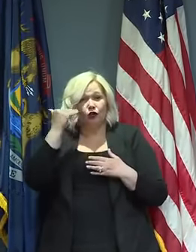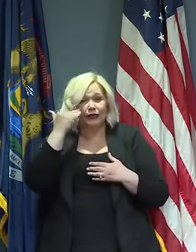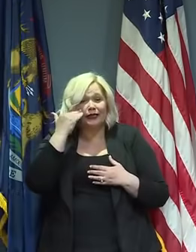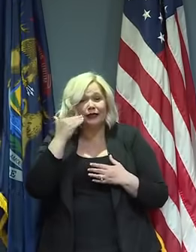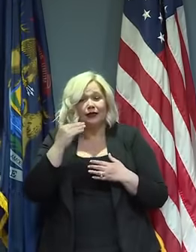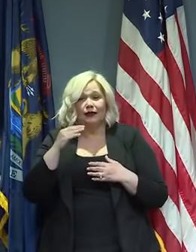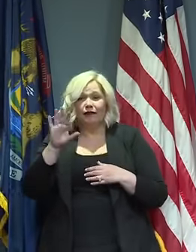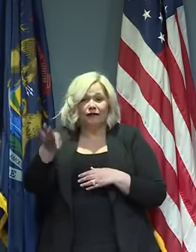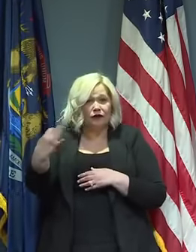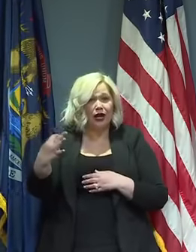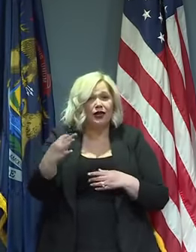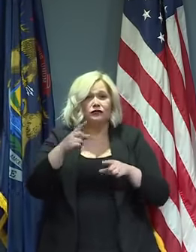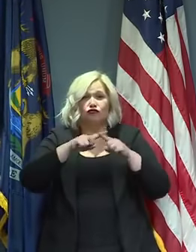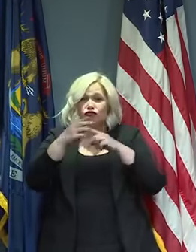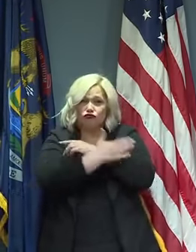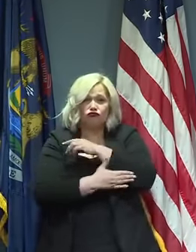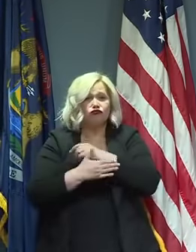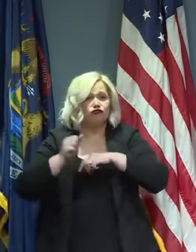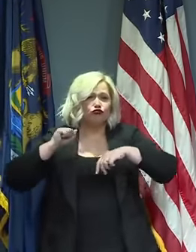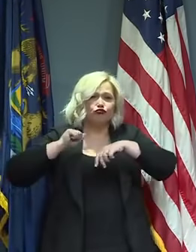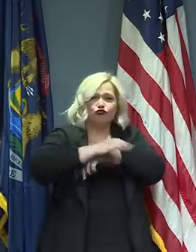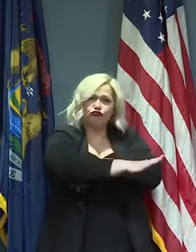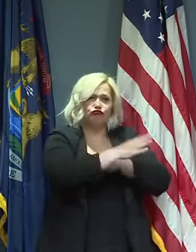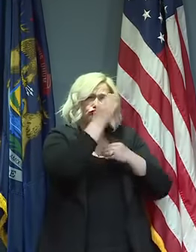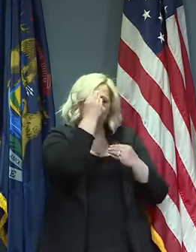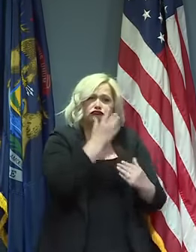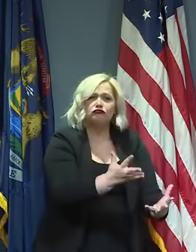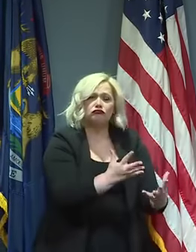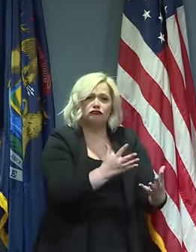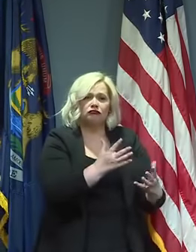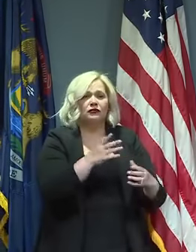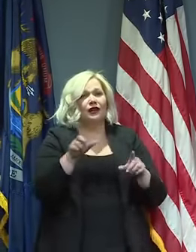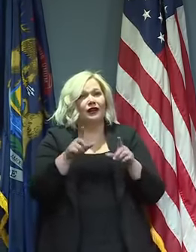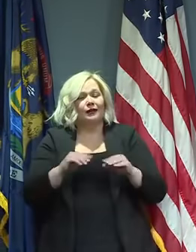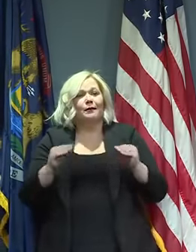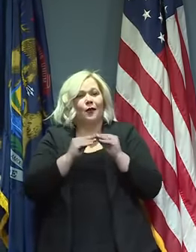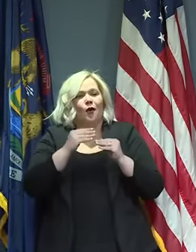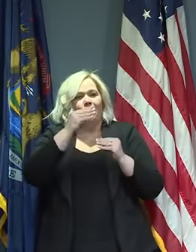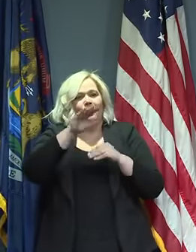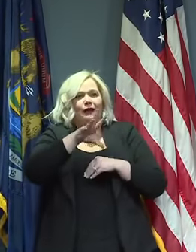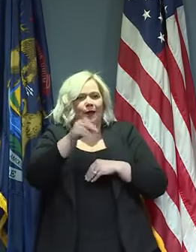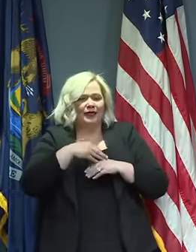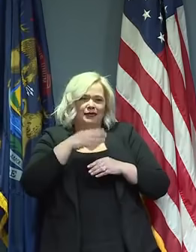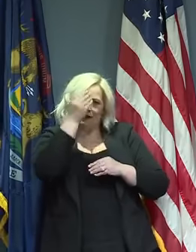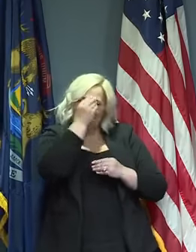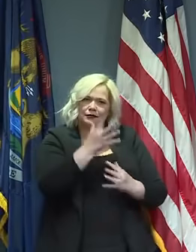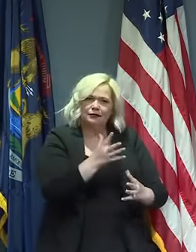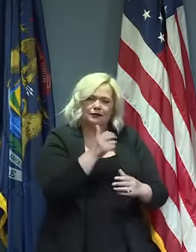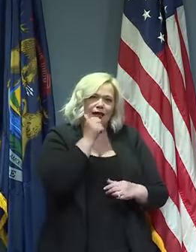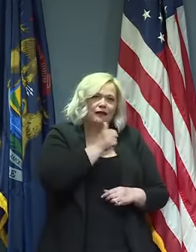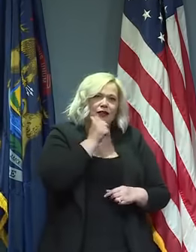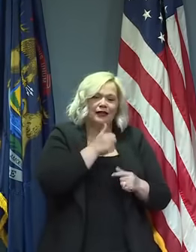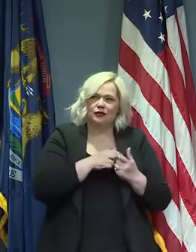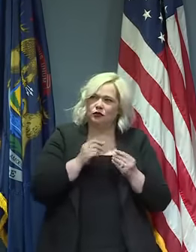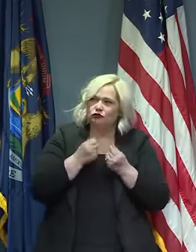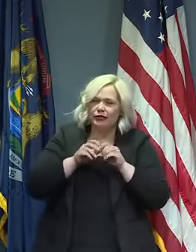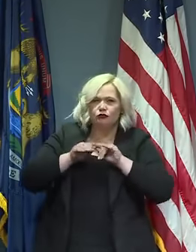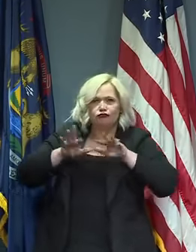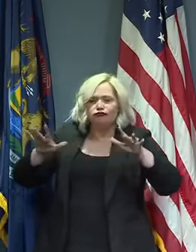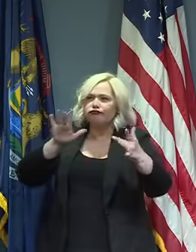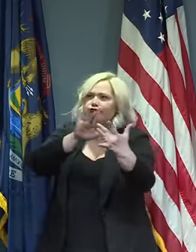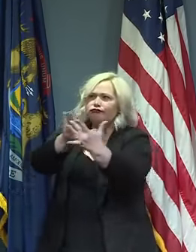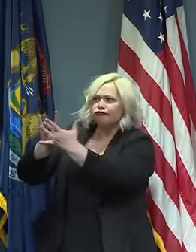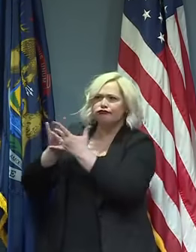France. And I must say we have data coming back from more facilities every day because we're broadening our reach in this area. And